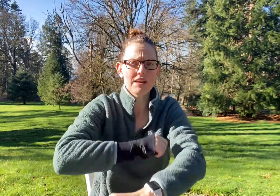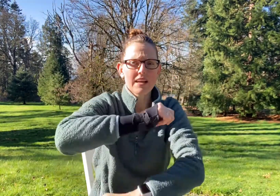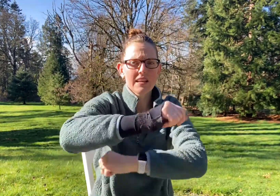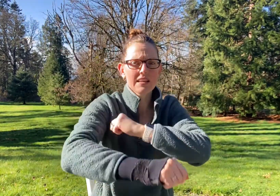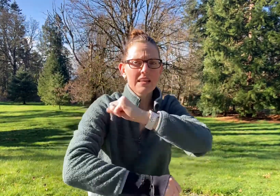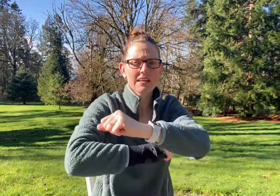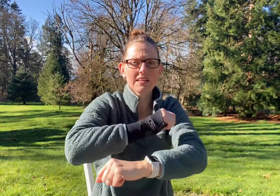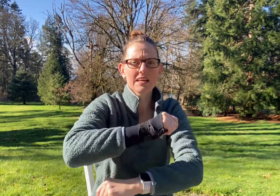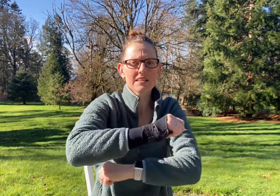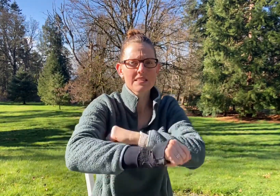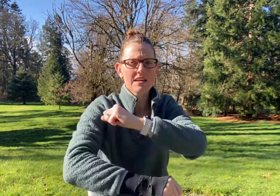Skid-a-ma-rink-a-dink-a-dink,